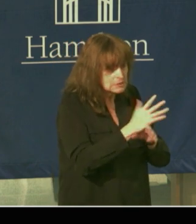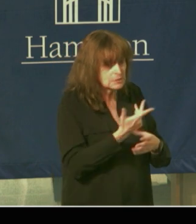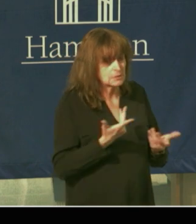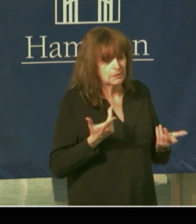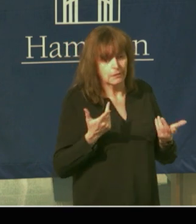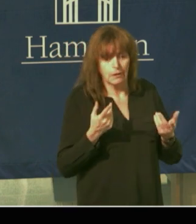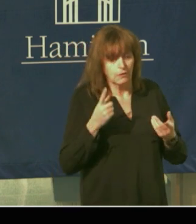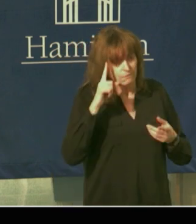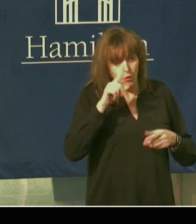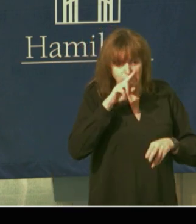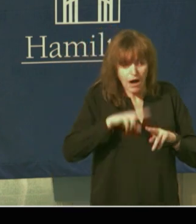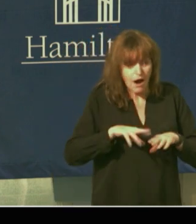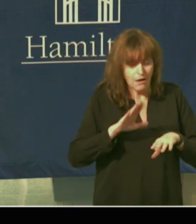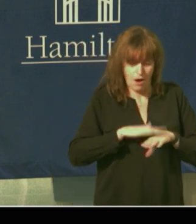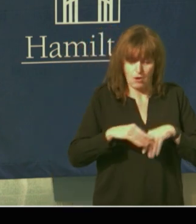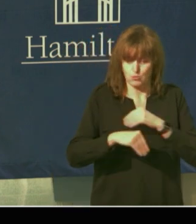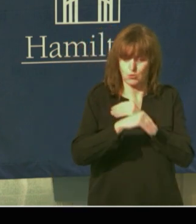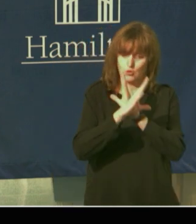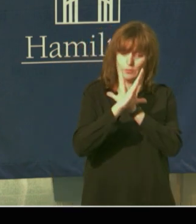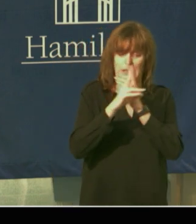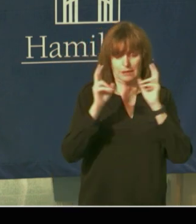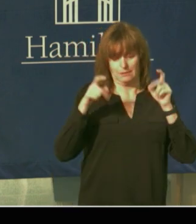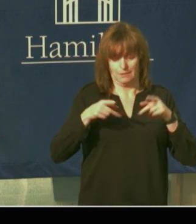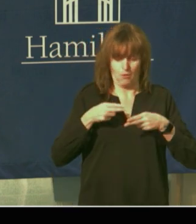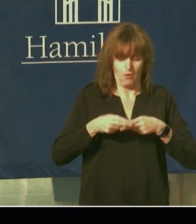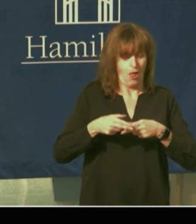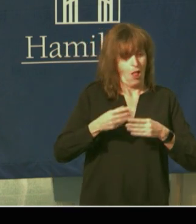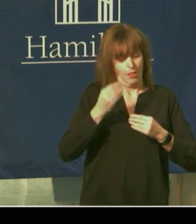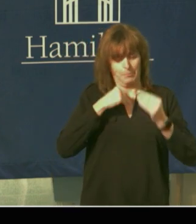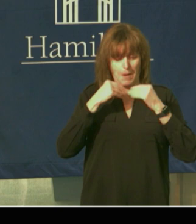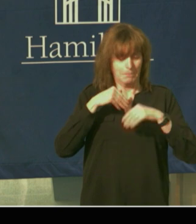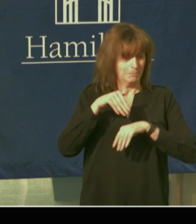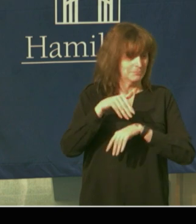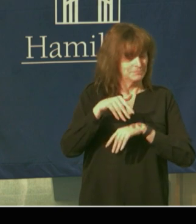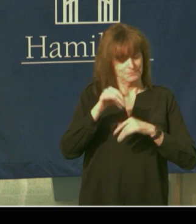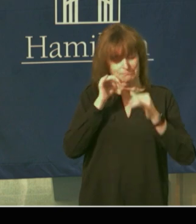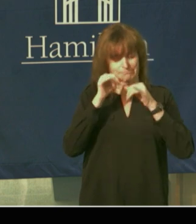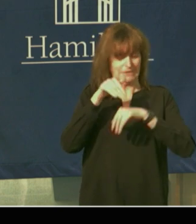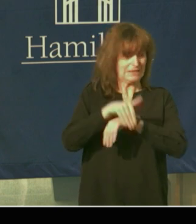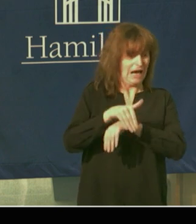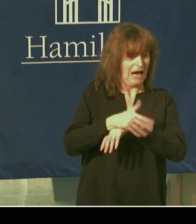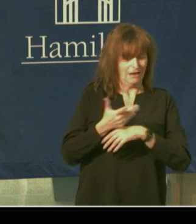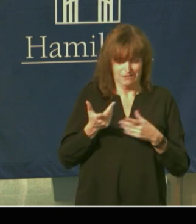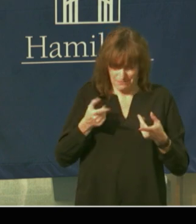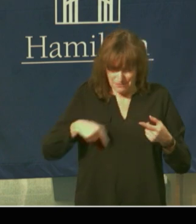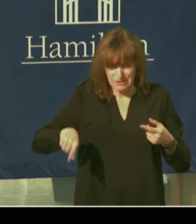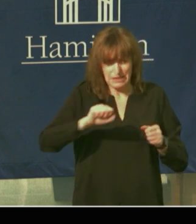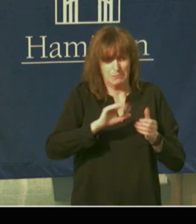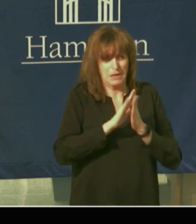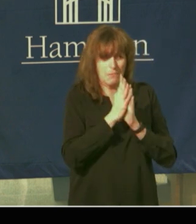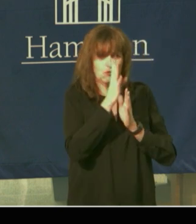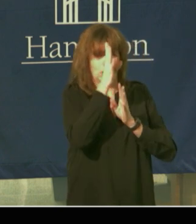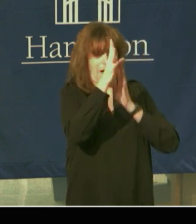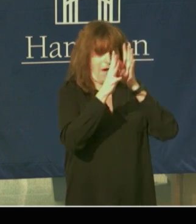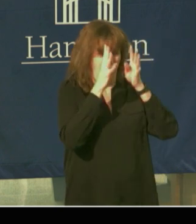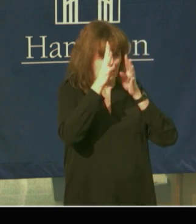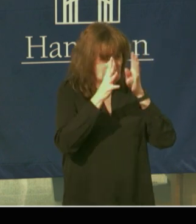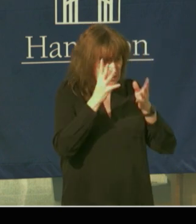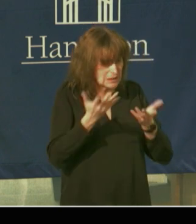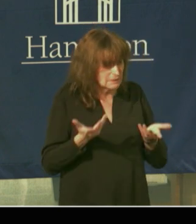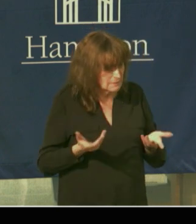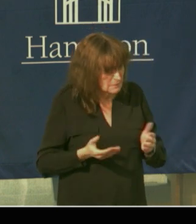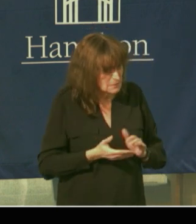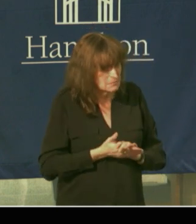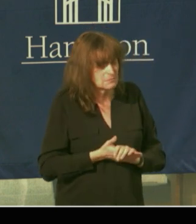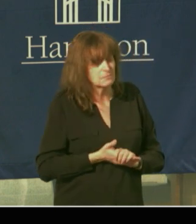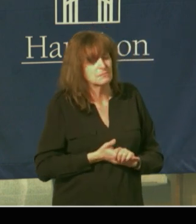to some of the places that we love to go and have fun and interact with. That's going to be the way things are, I think, for a little bit of a period of